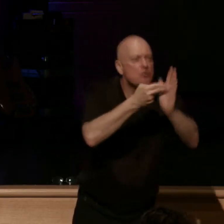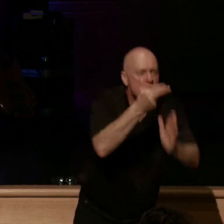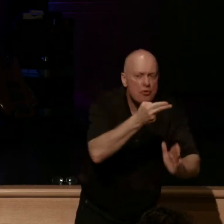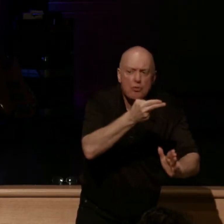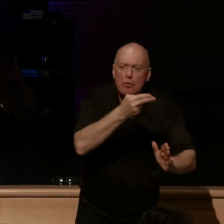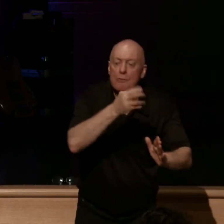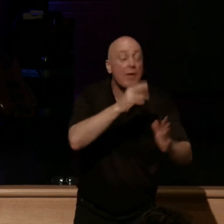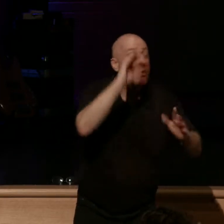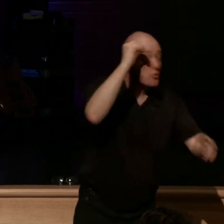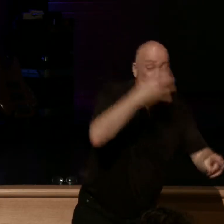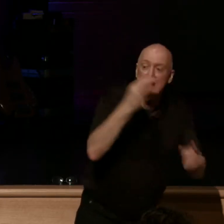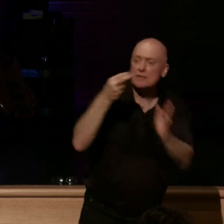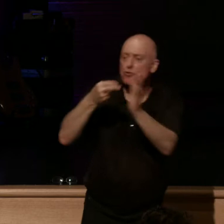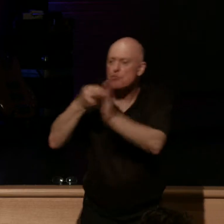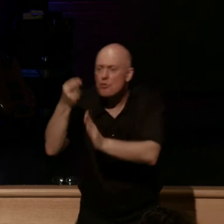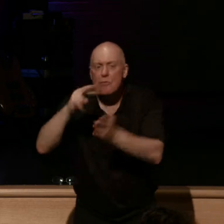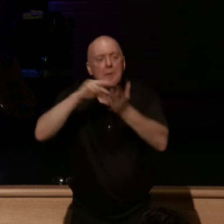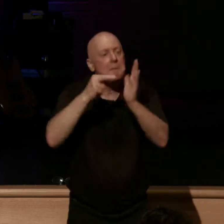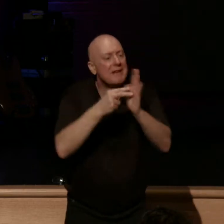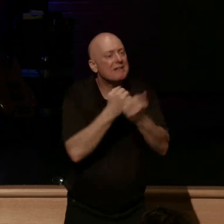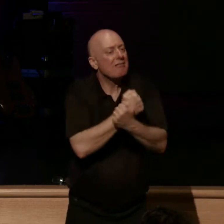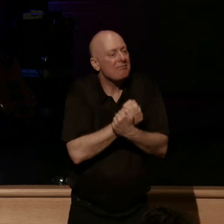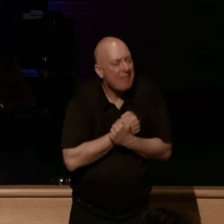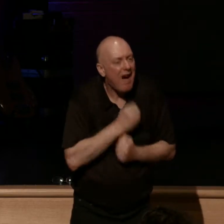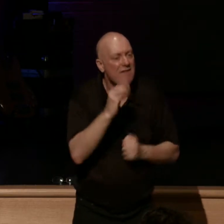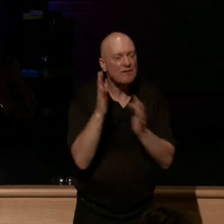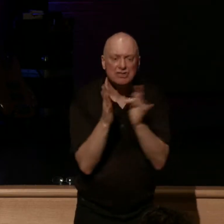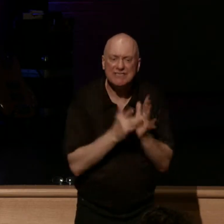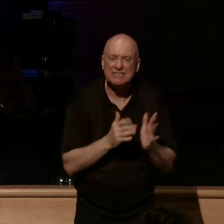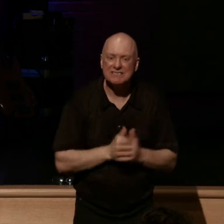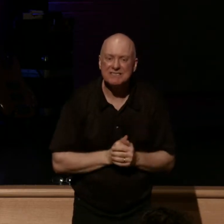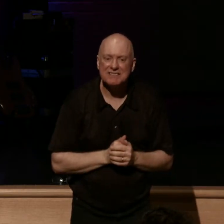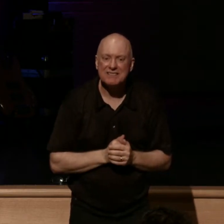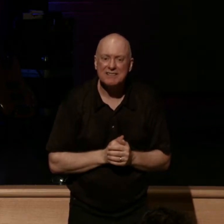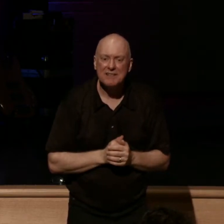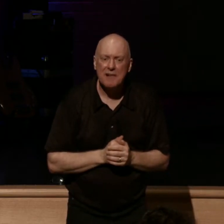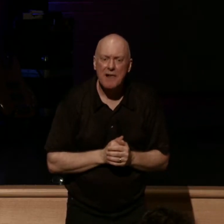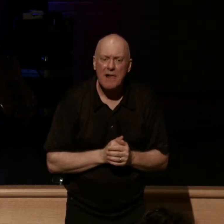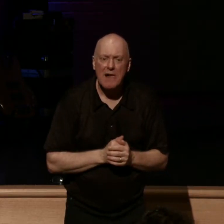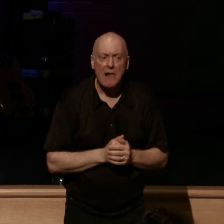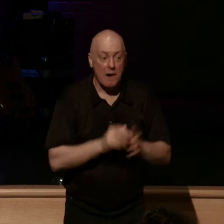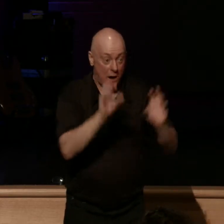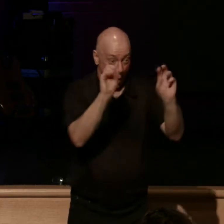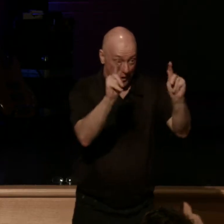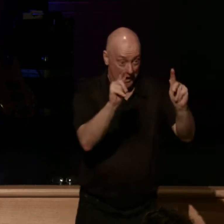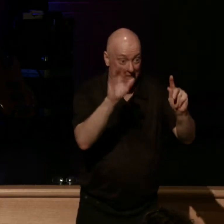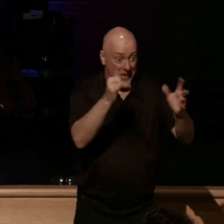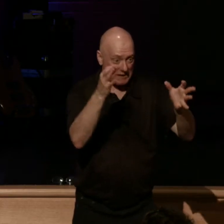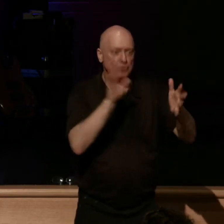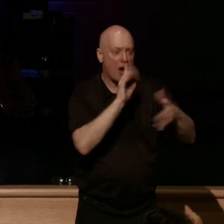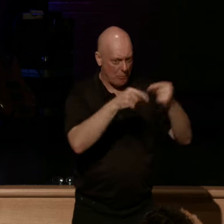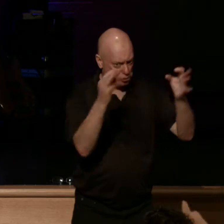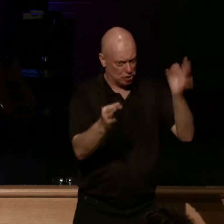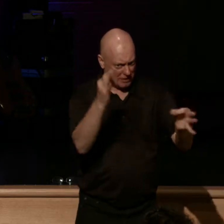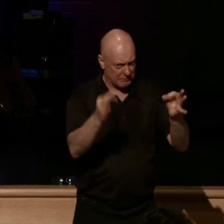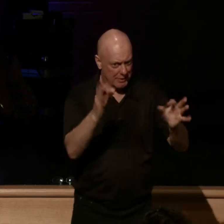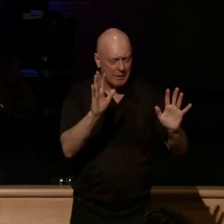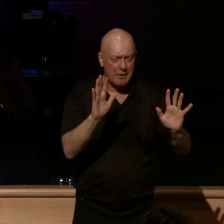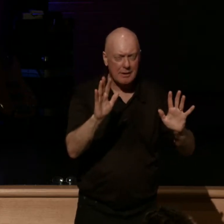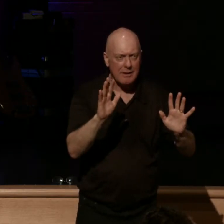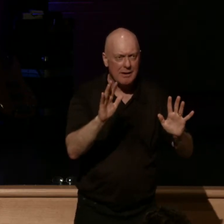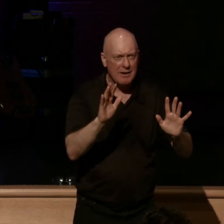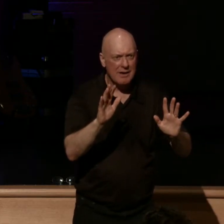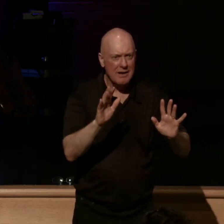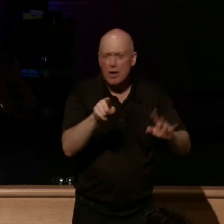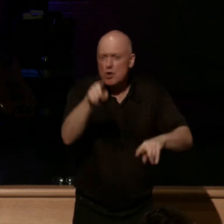and truth is the love of Jesus. You know, that's the judgment part. And we always say, though,